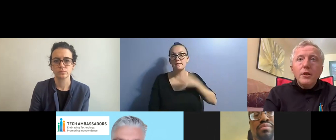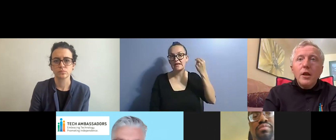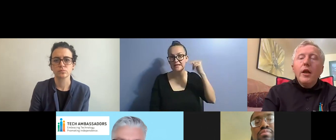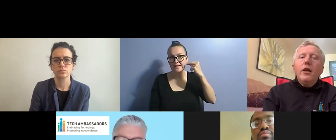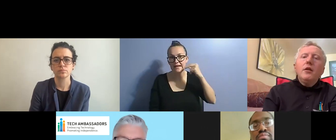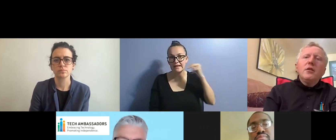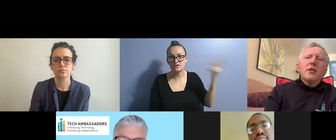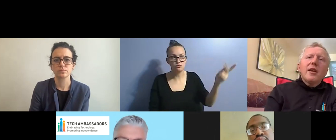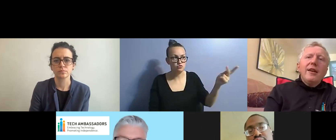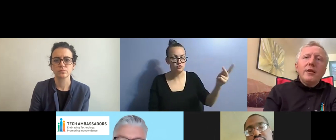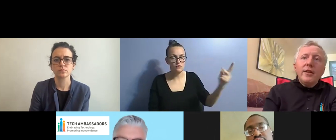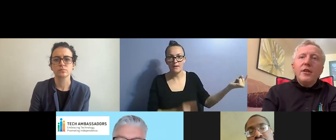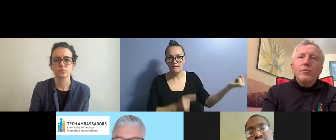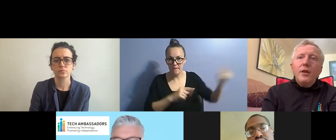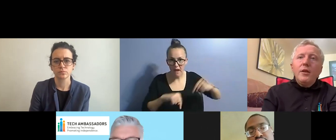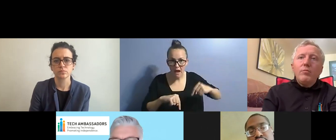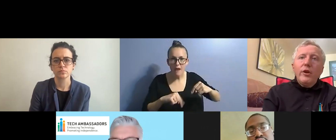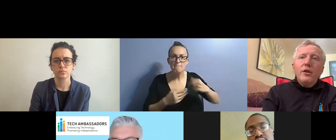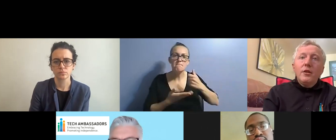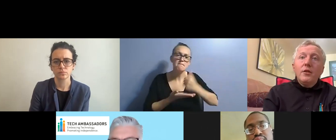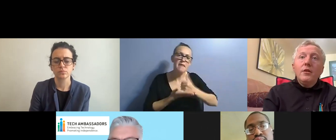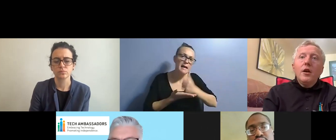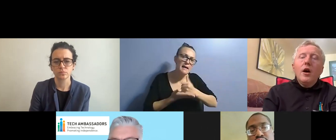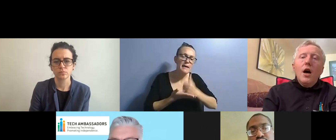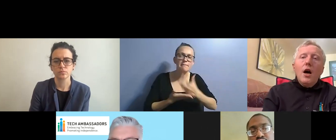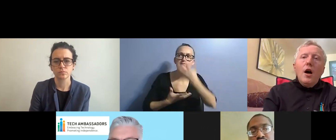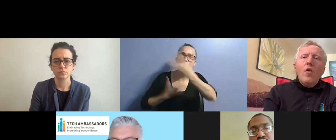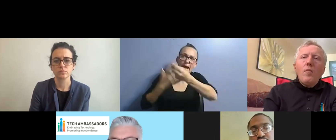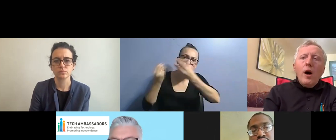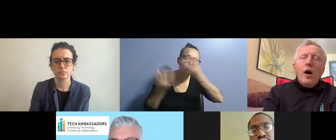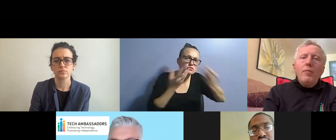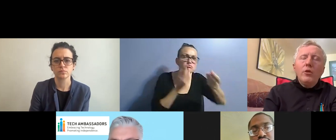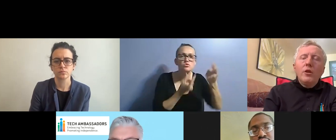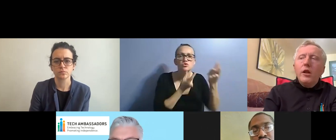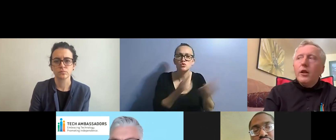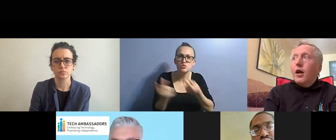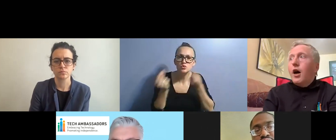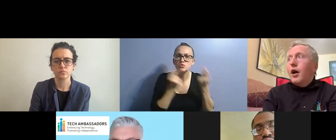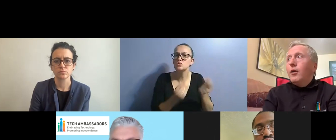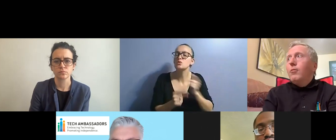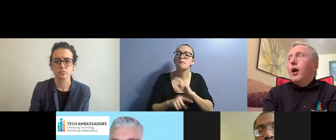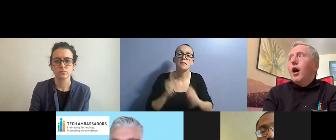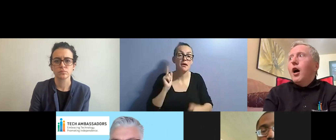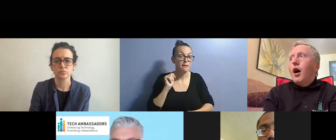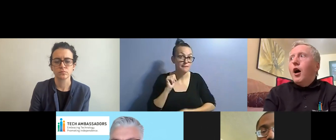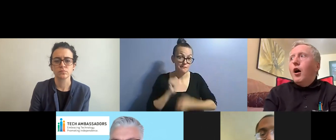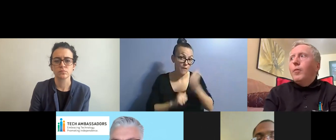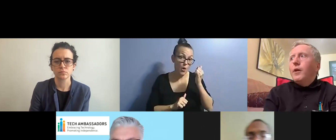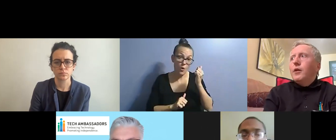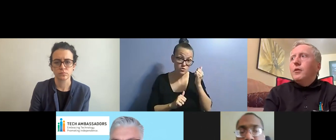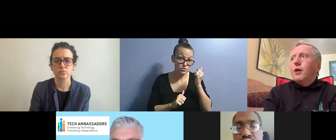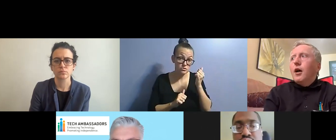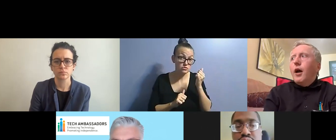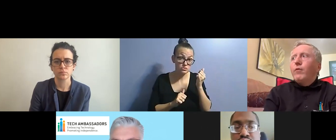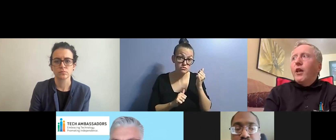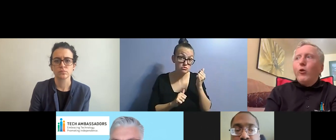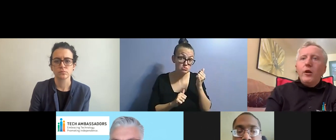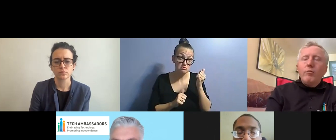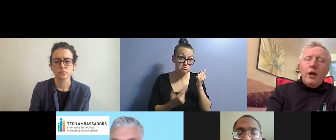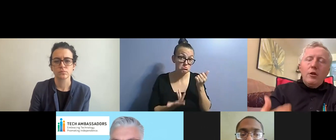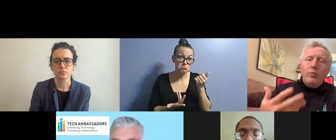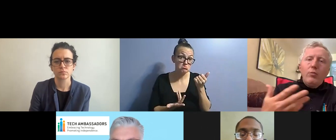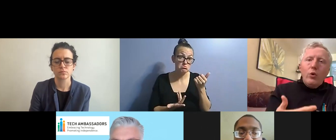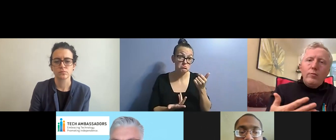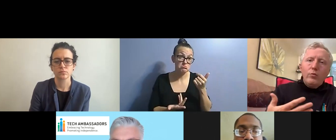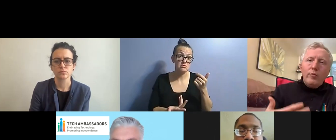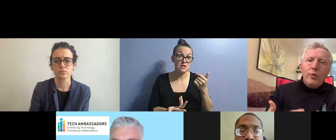come and kind of takes me places. But most of the time, I'm carrying